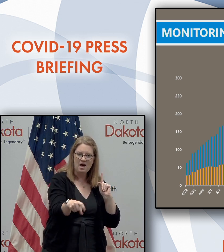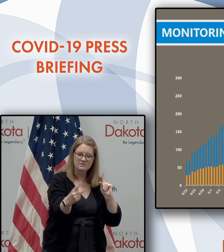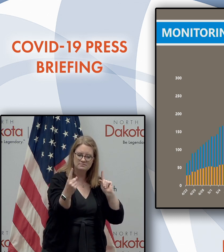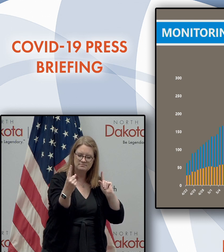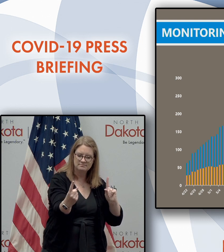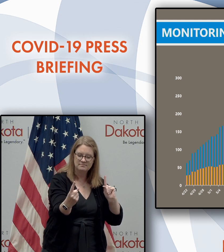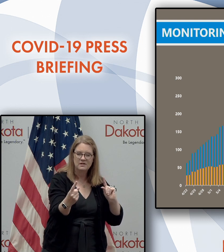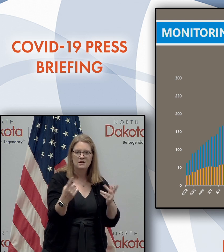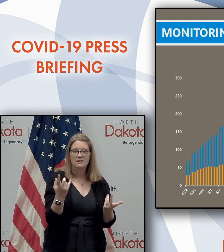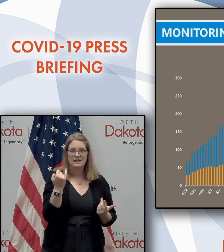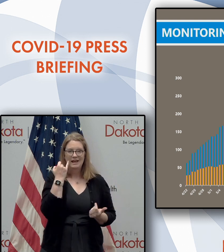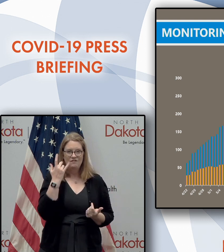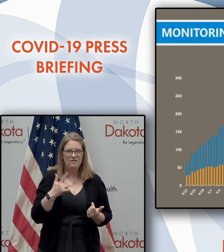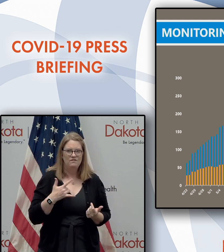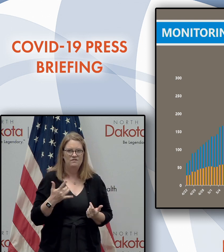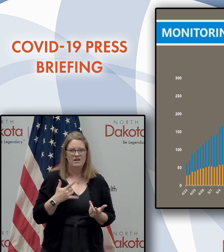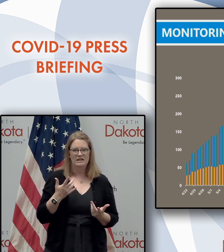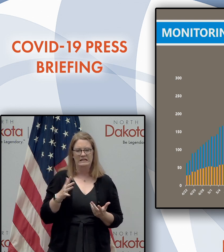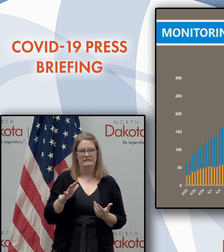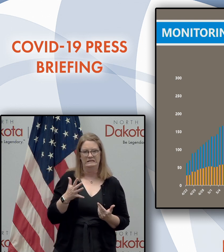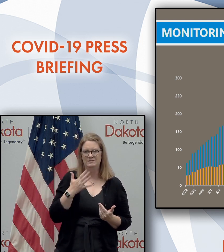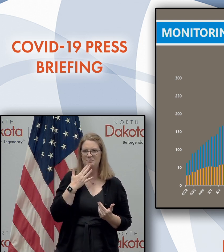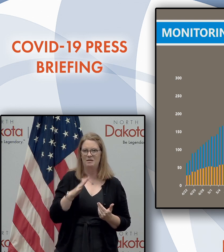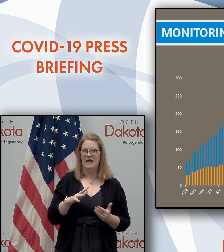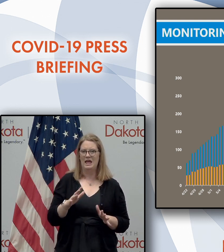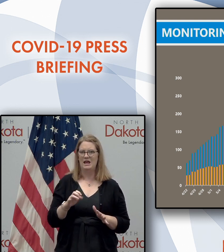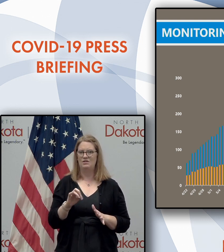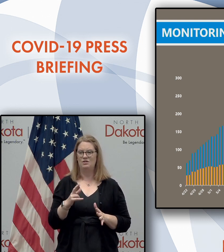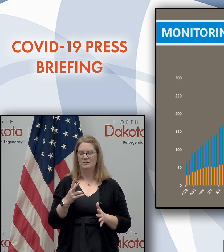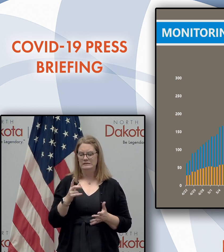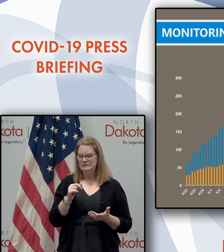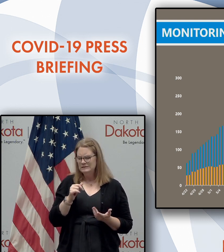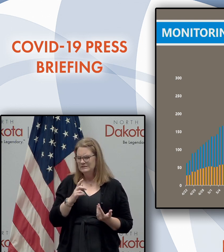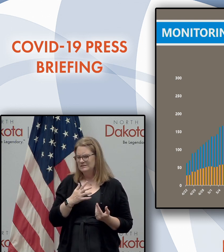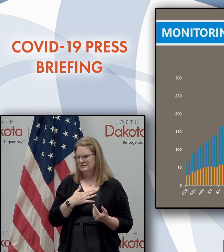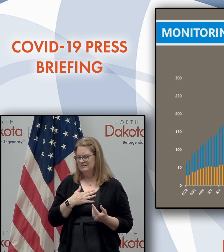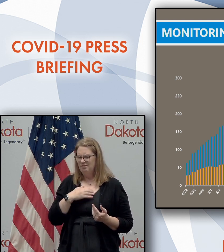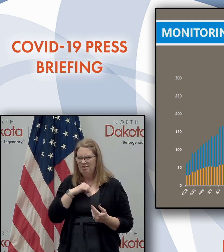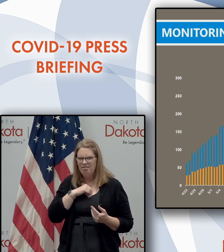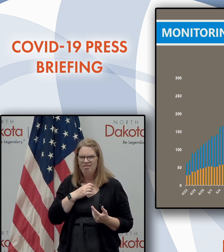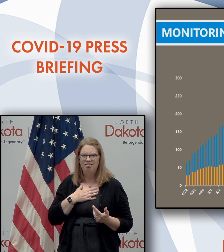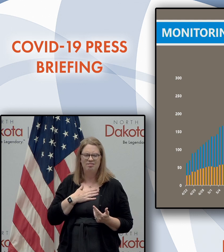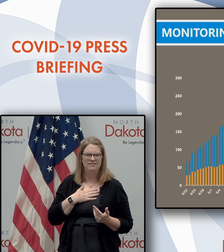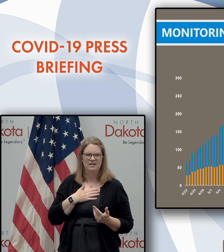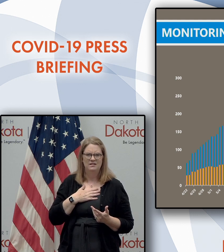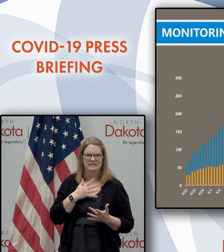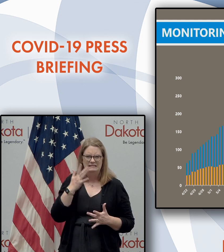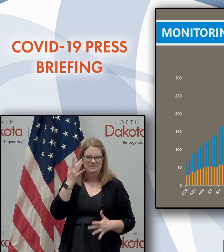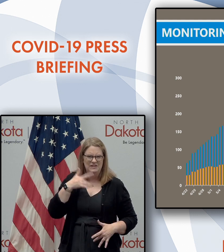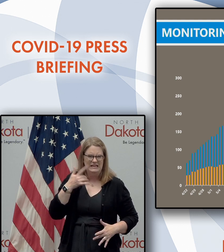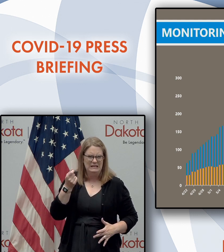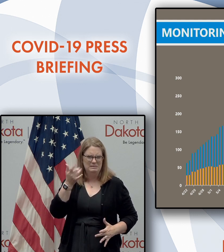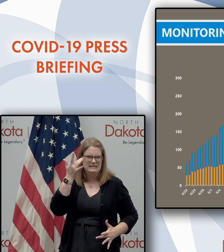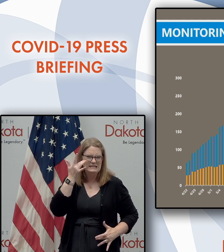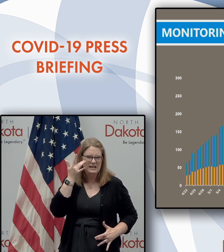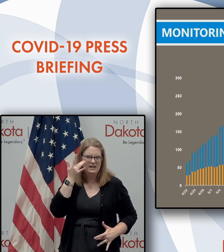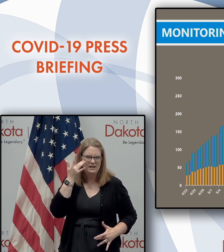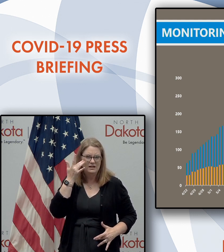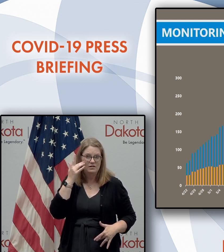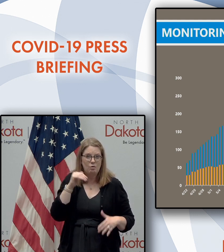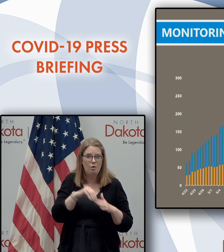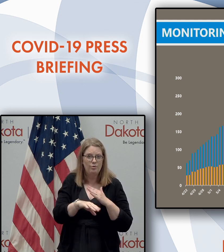if you're feeling well or at all symptomatic, please, whether you're a staff or whether you're a visitor, please stay away from